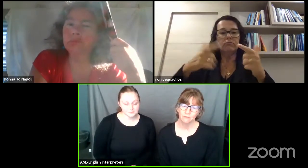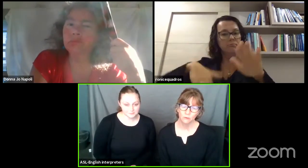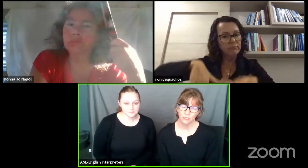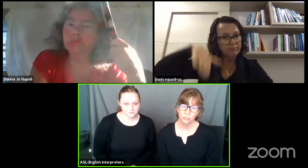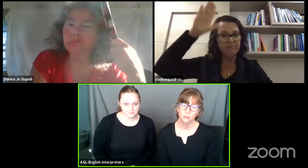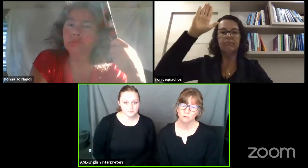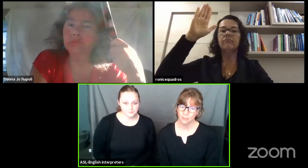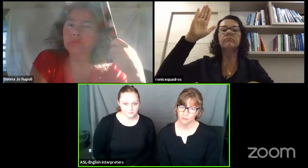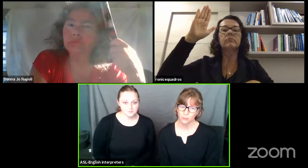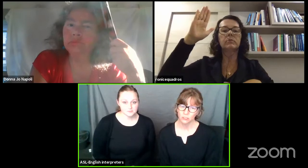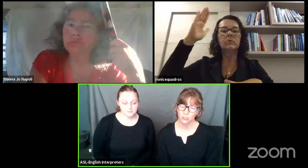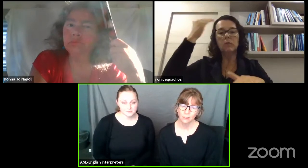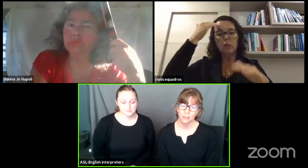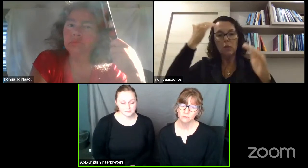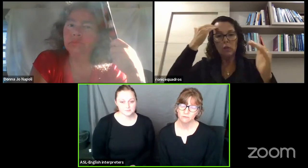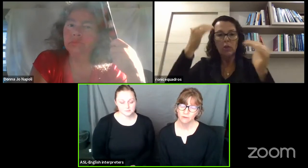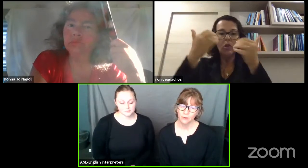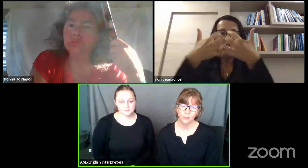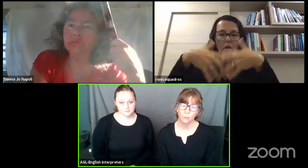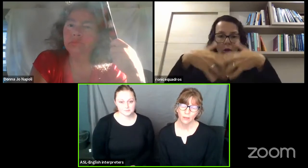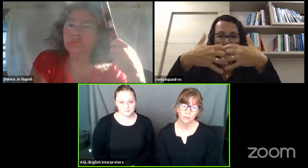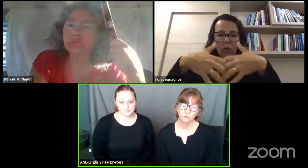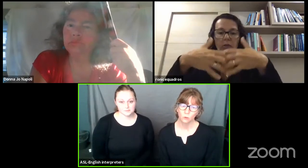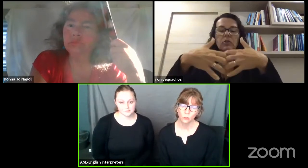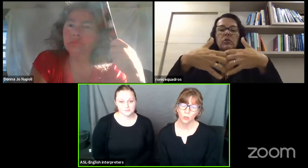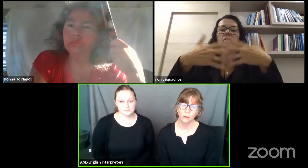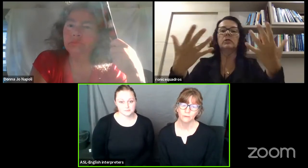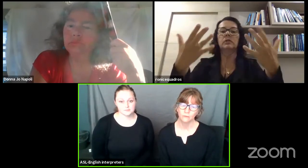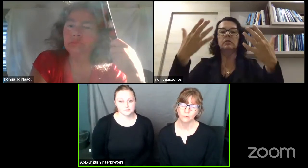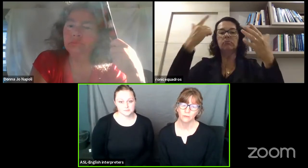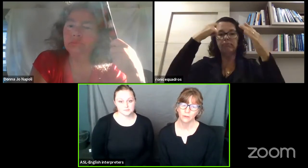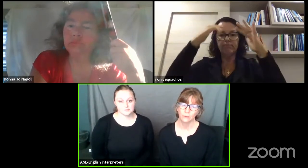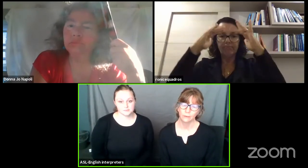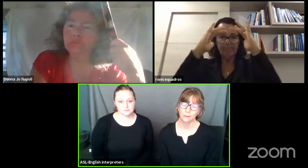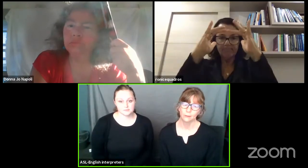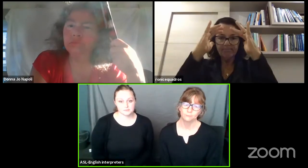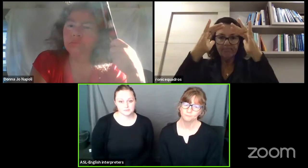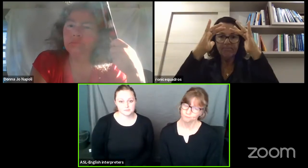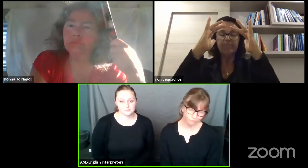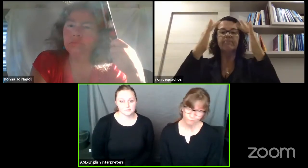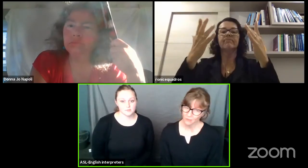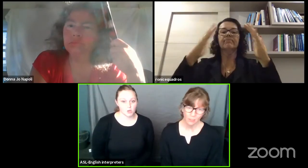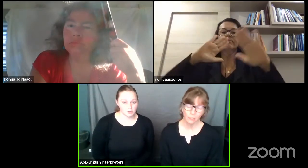providing that foundation of language is very impactful on their